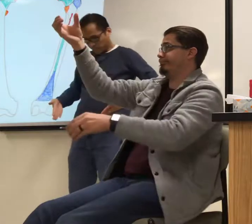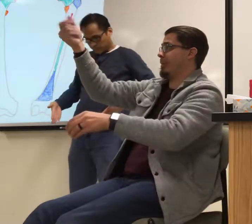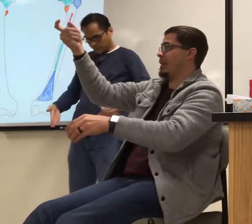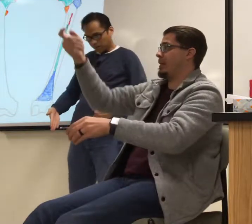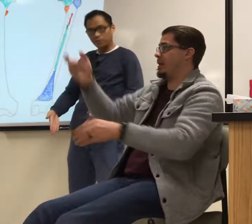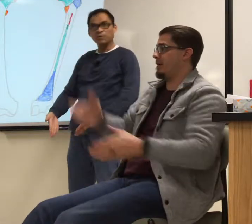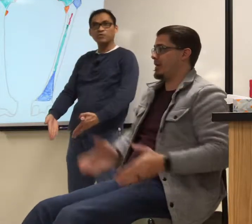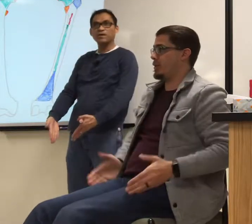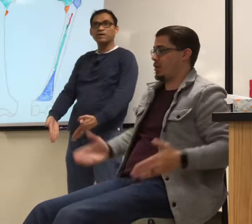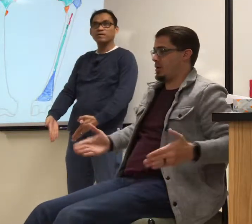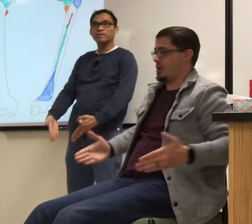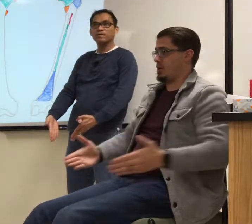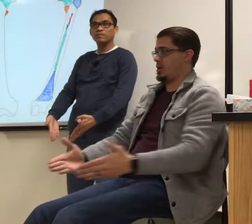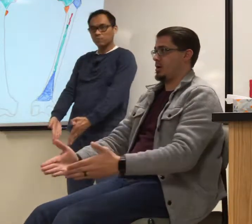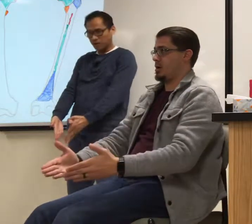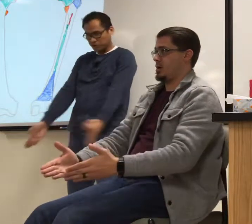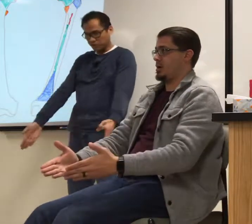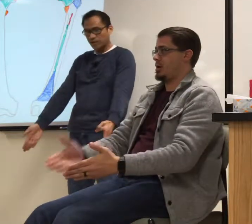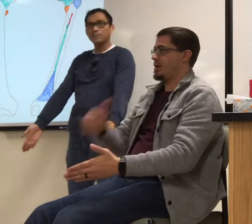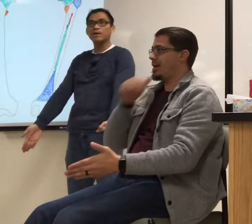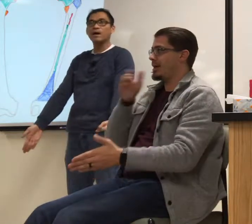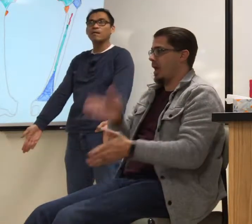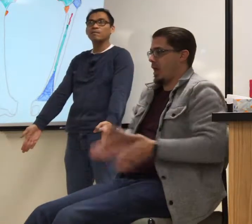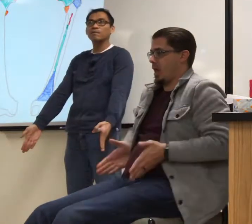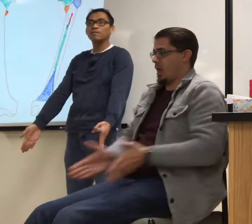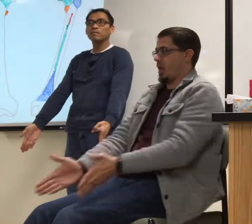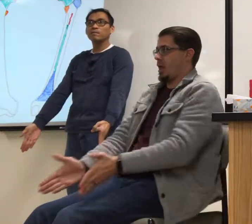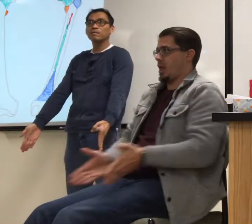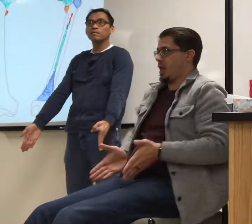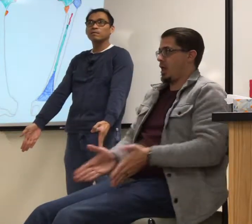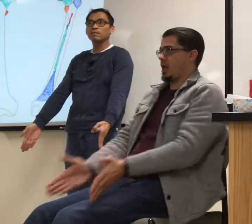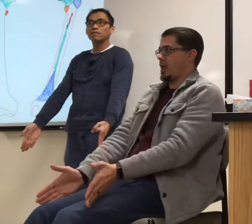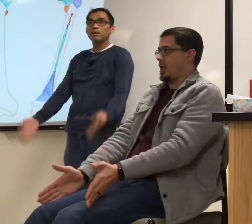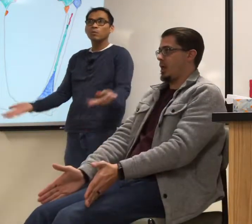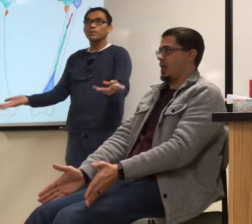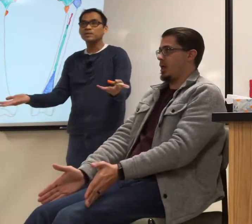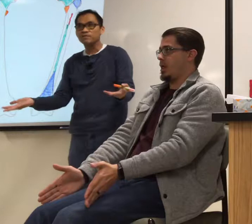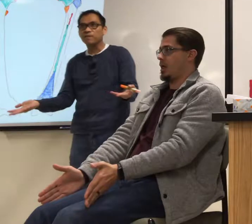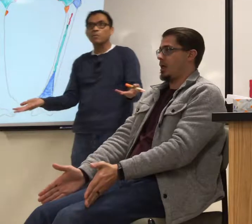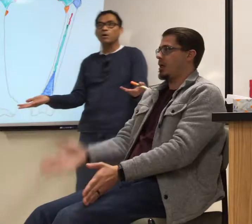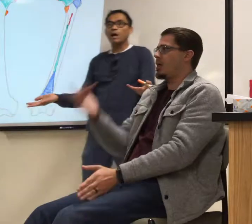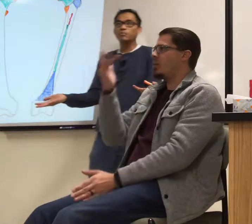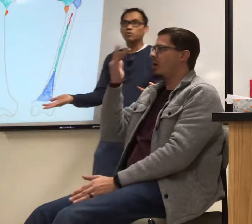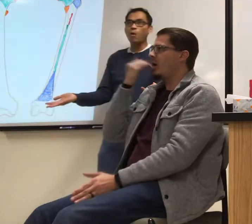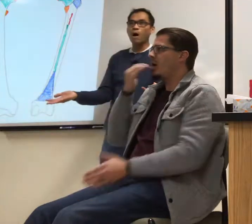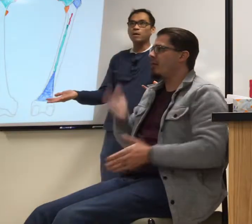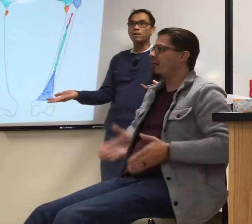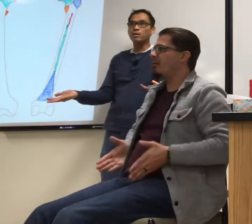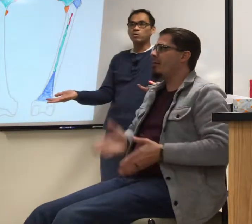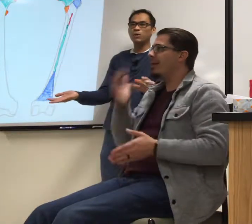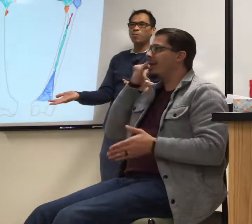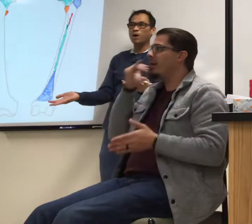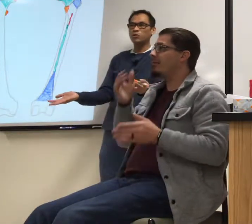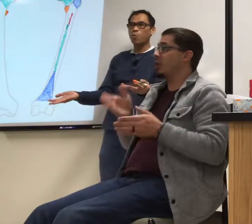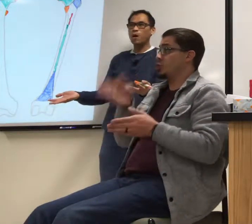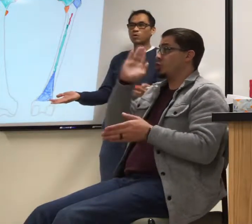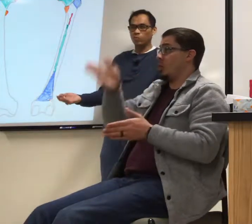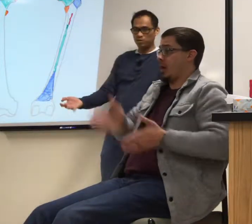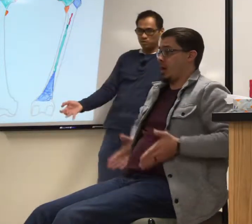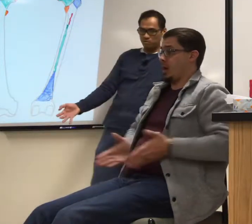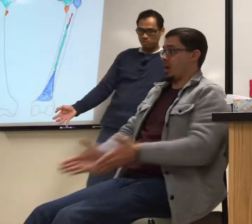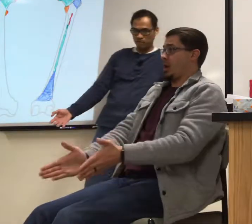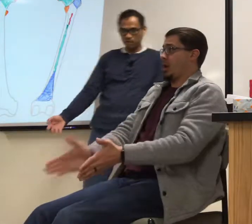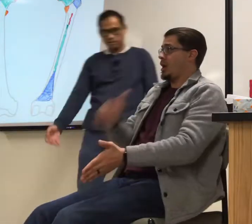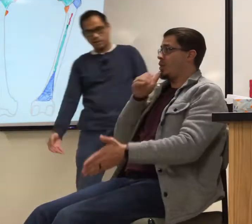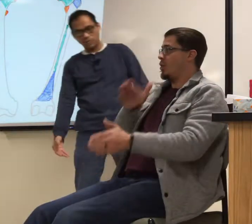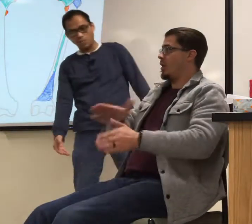Your femurs kind of curve in. They're not straight up and down. Well, because if they were, how would you walk? You wouldn't walk, you'd waddle,